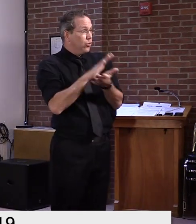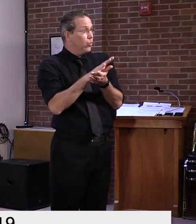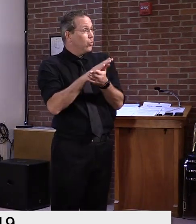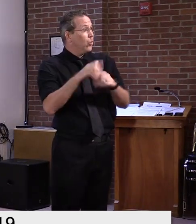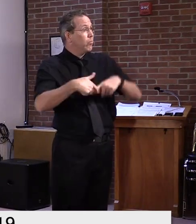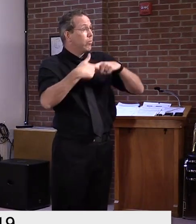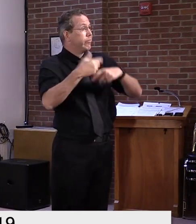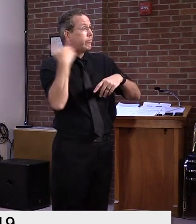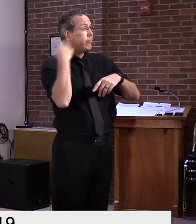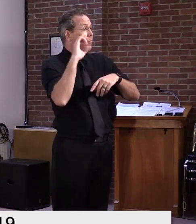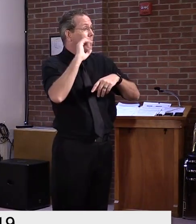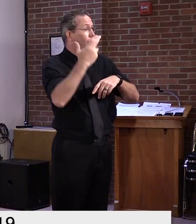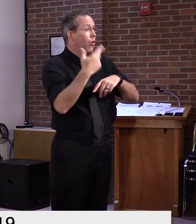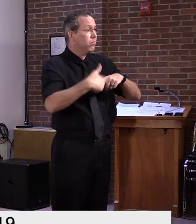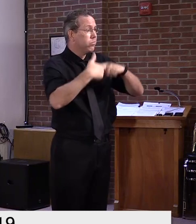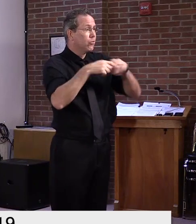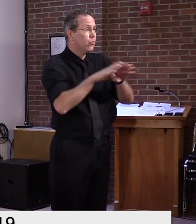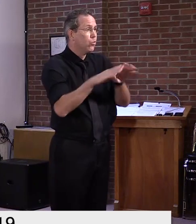They have continued